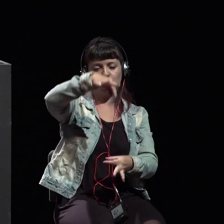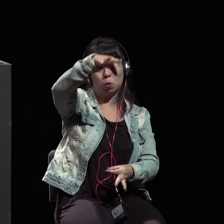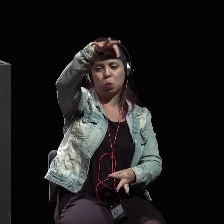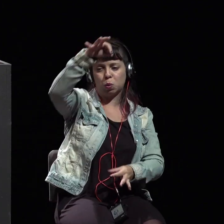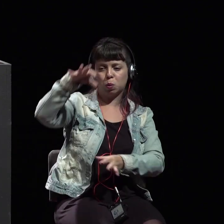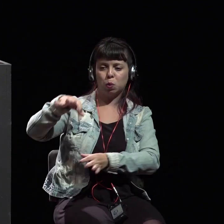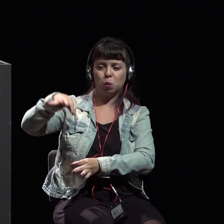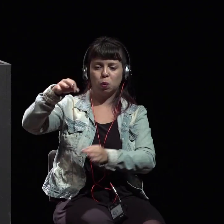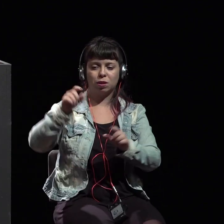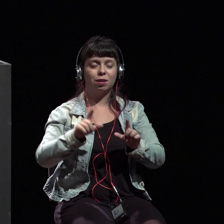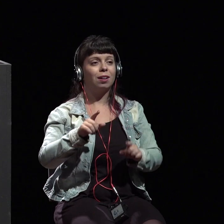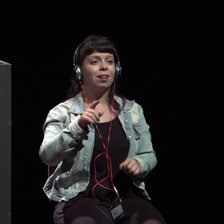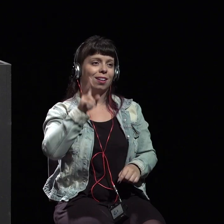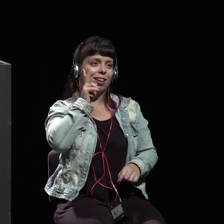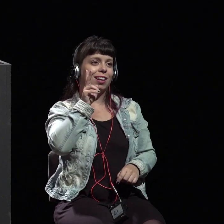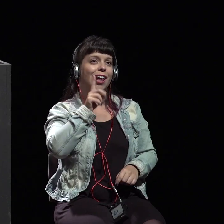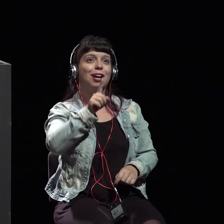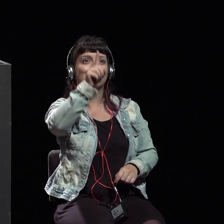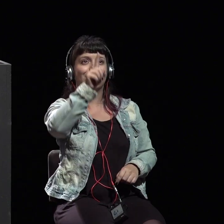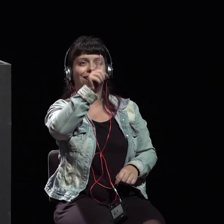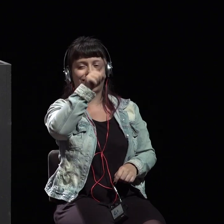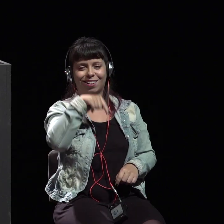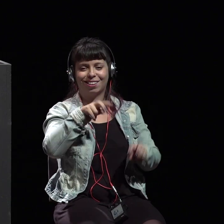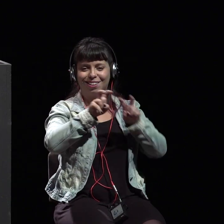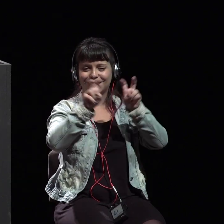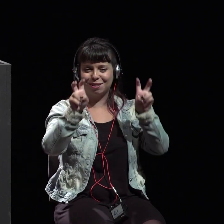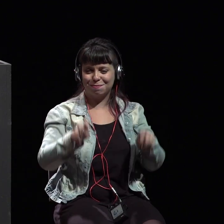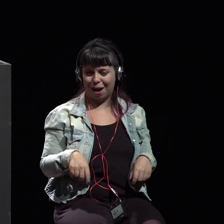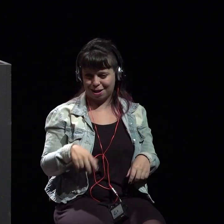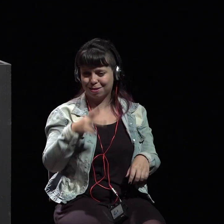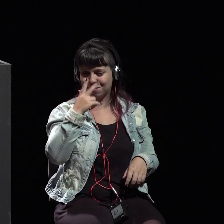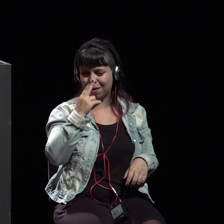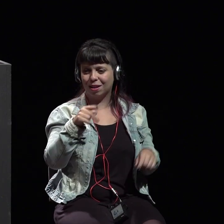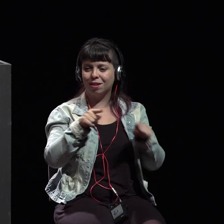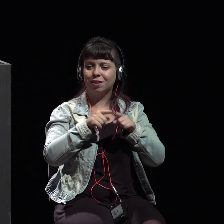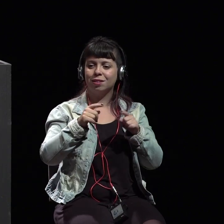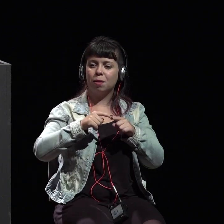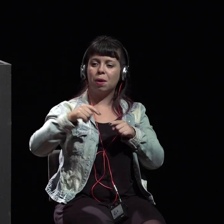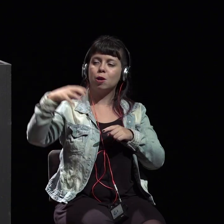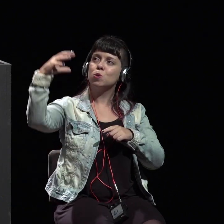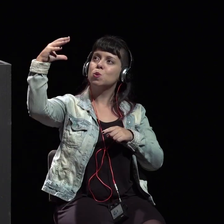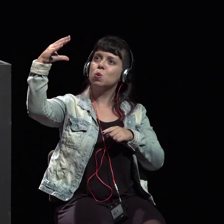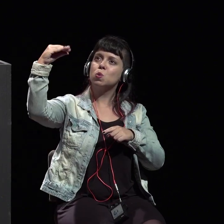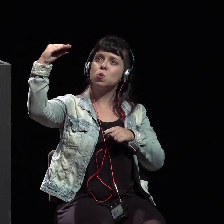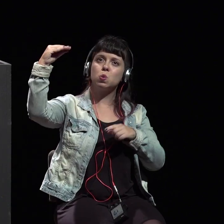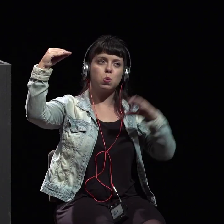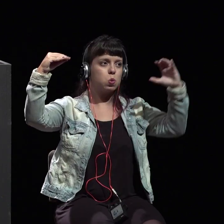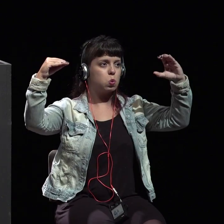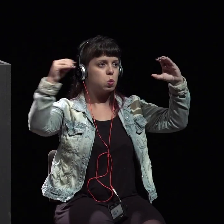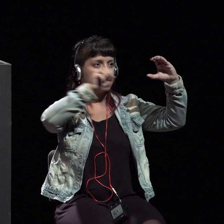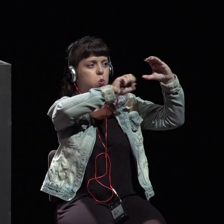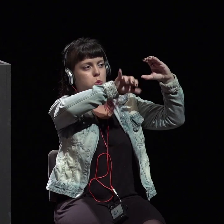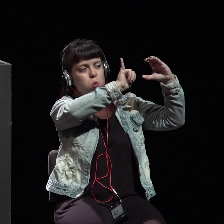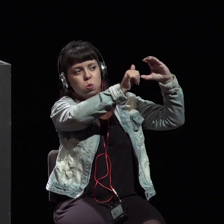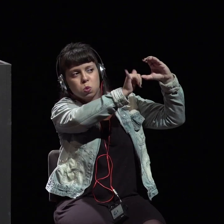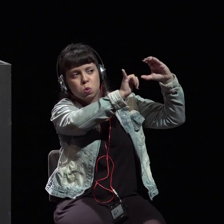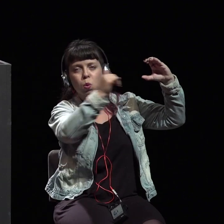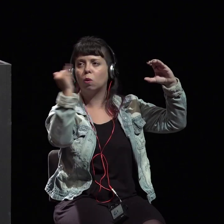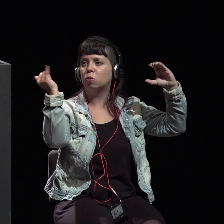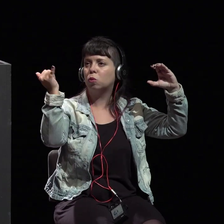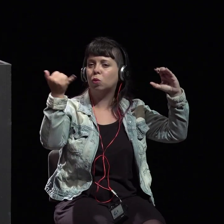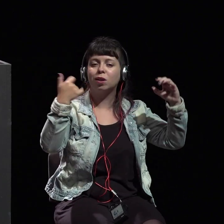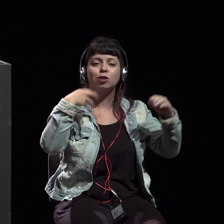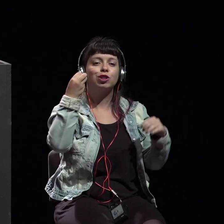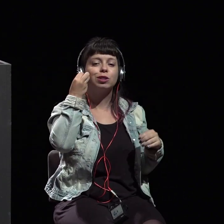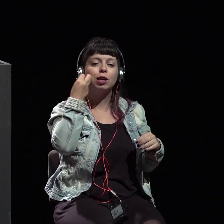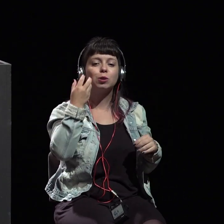the directional speakers, we wanted to find a way to make the space and experience without overpowering the voices we hope to center. We didn't want